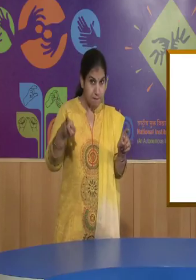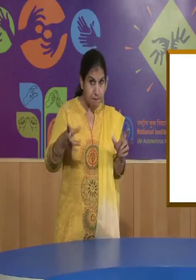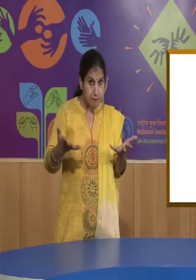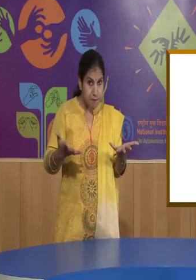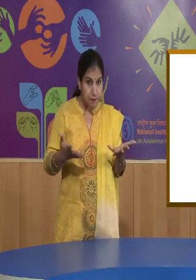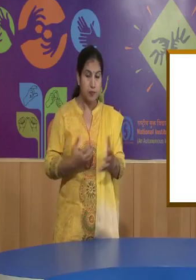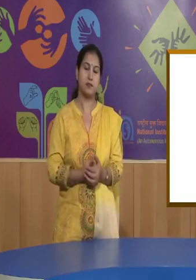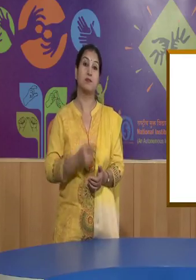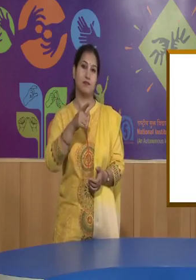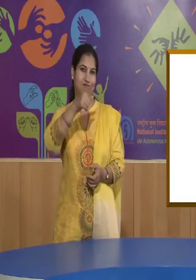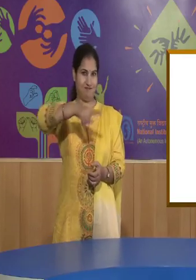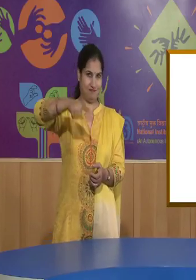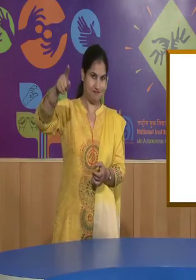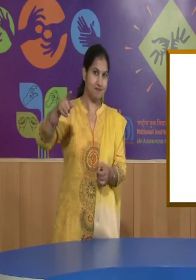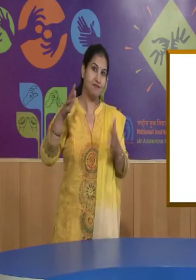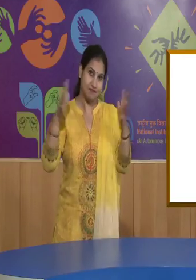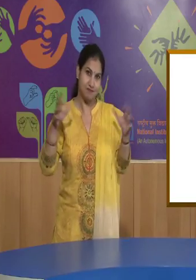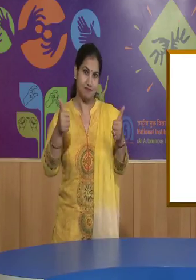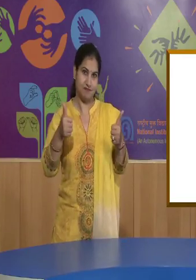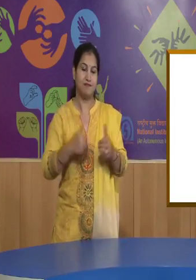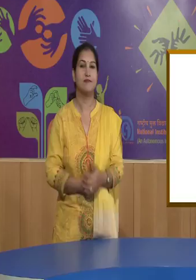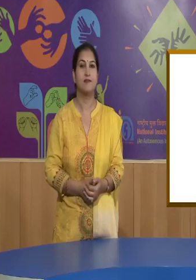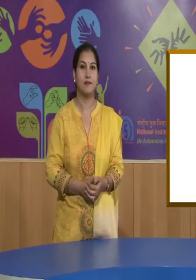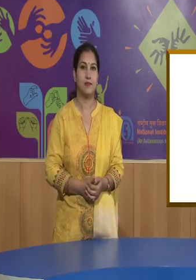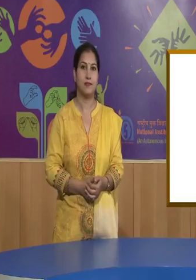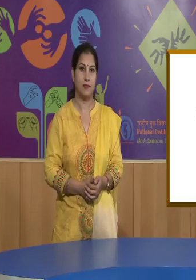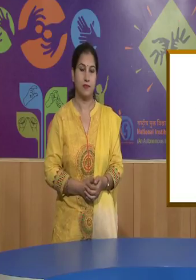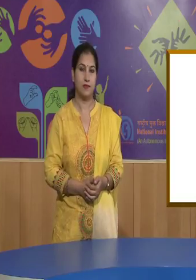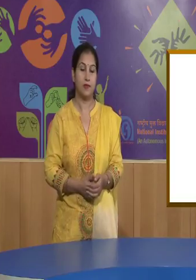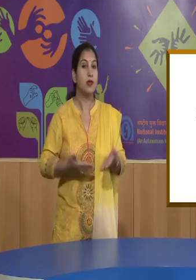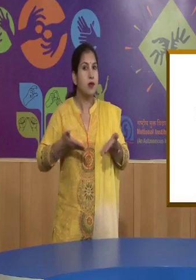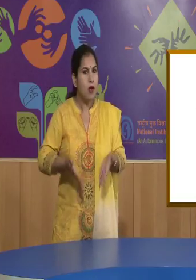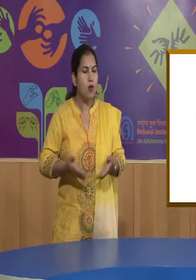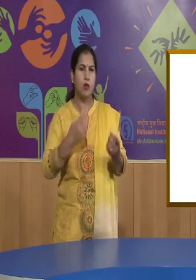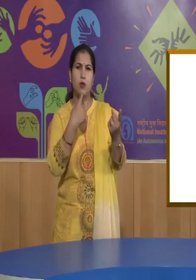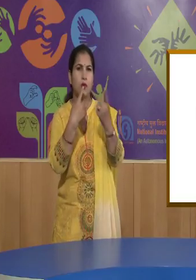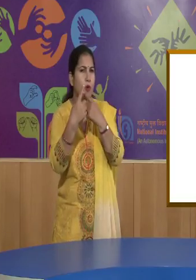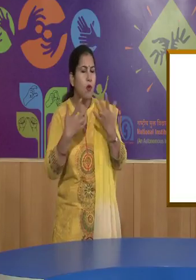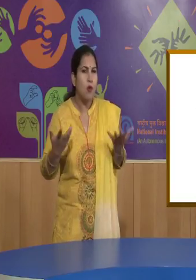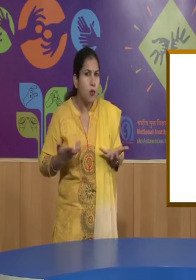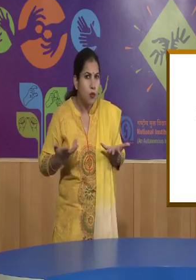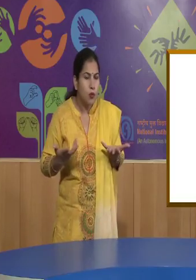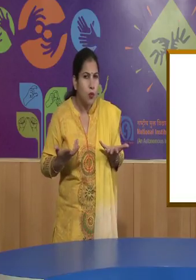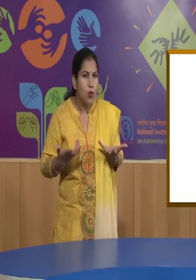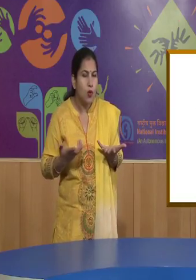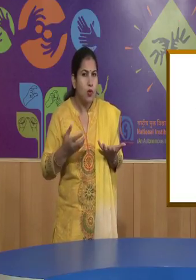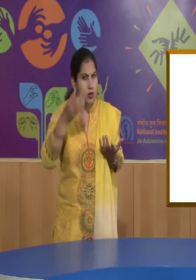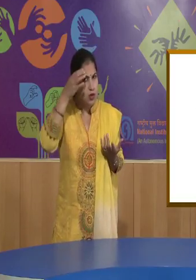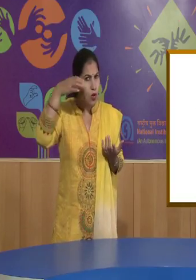Well, that is largely correct. Now, let us try to understand the concept of